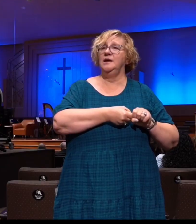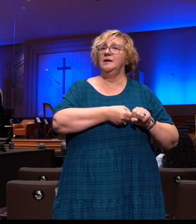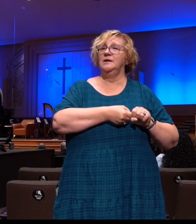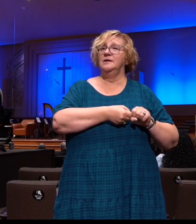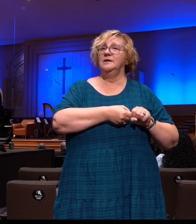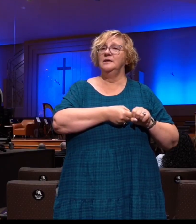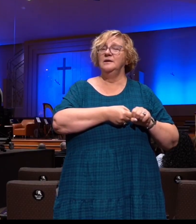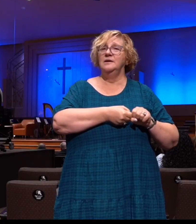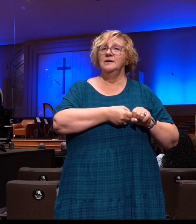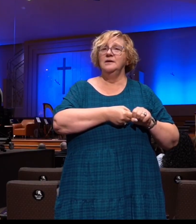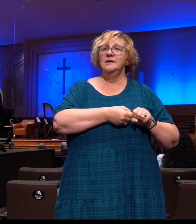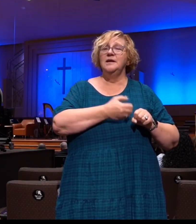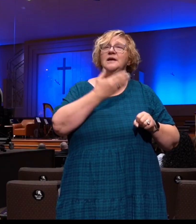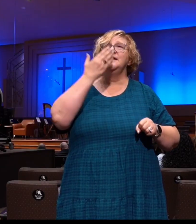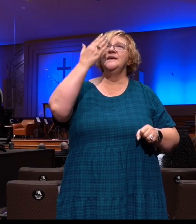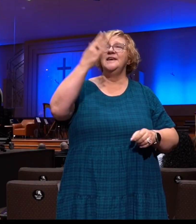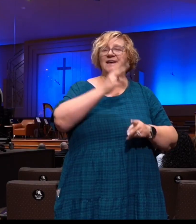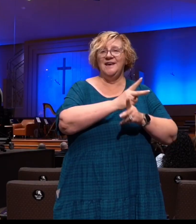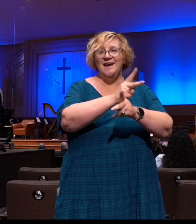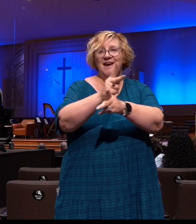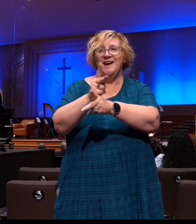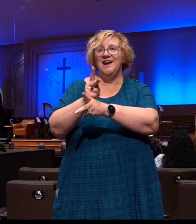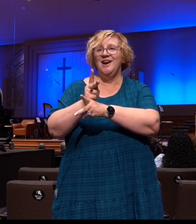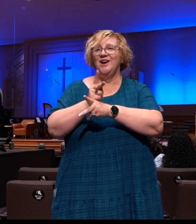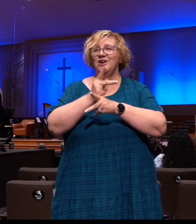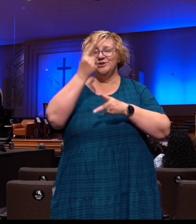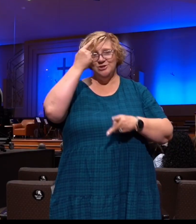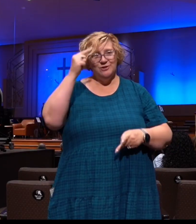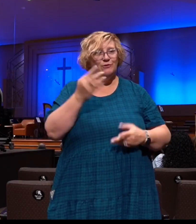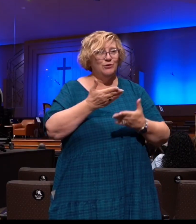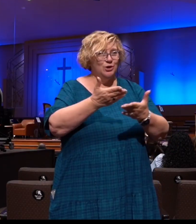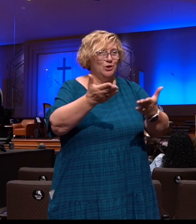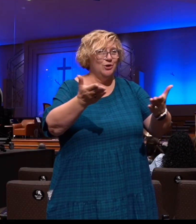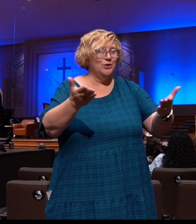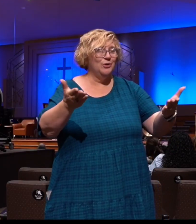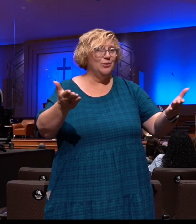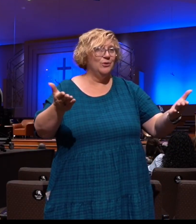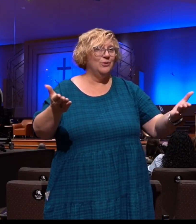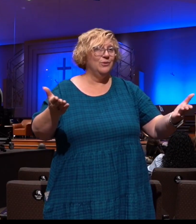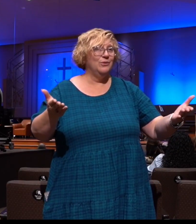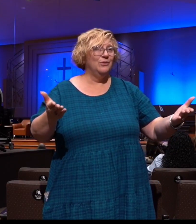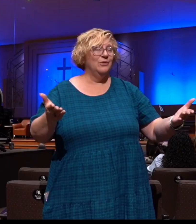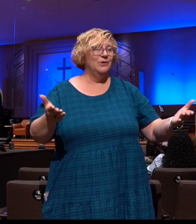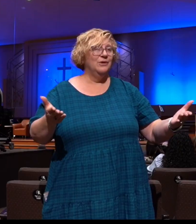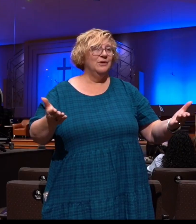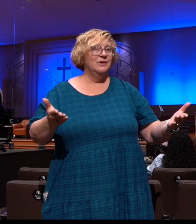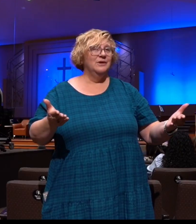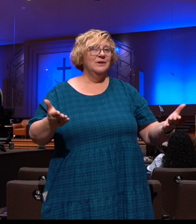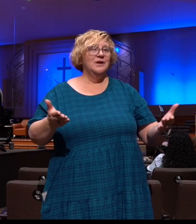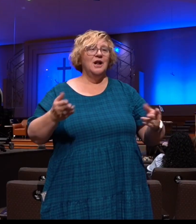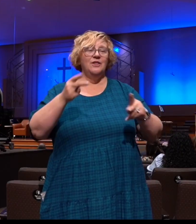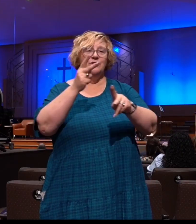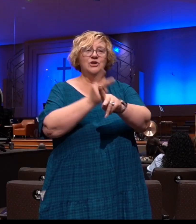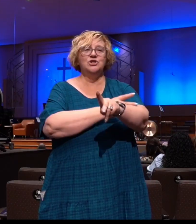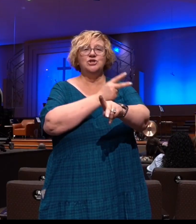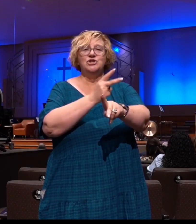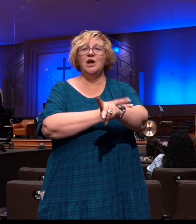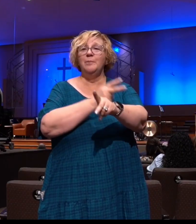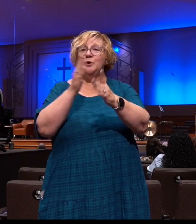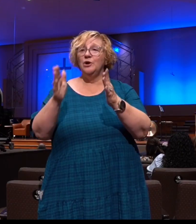heartache. You're in his care. The